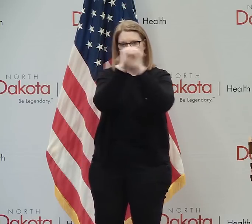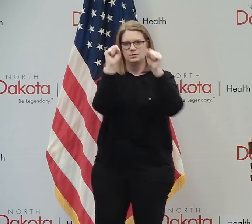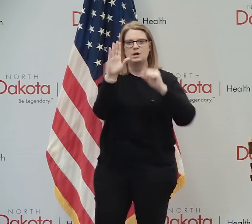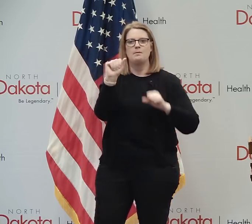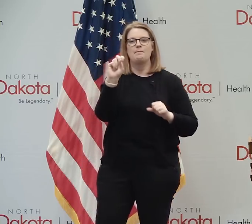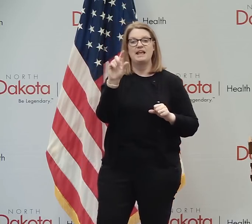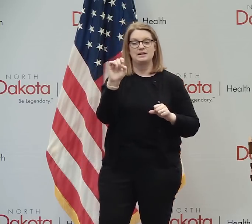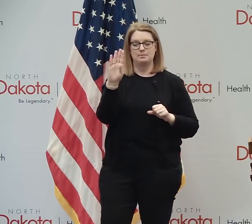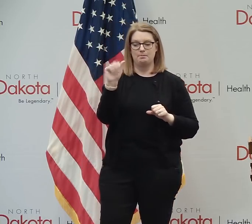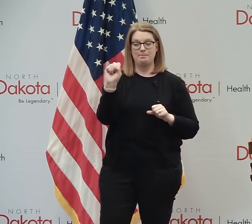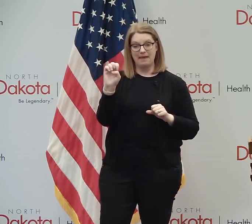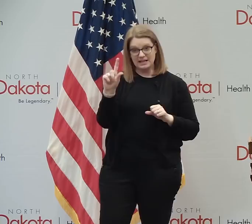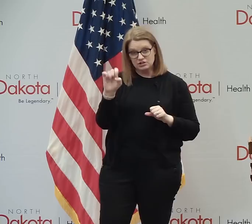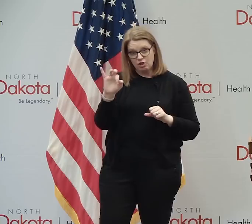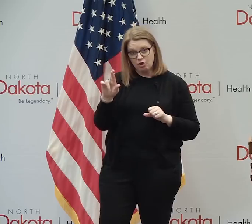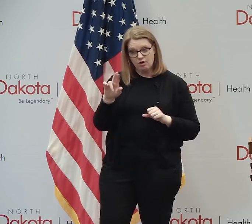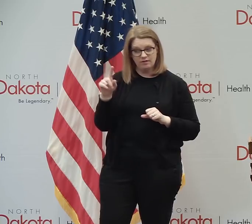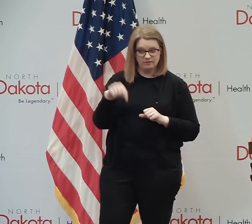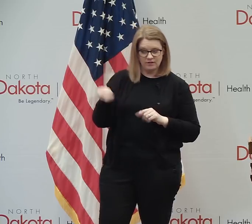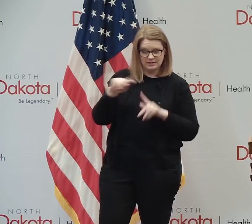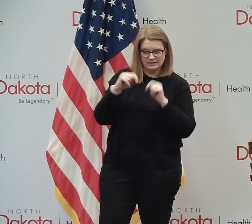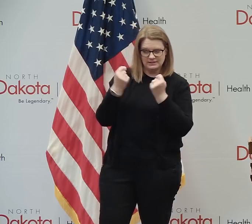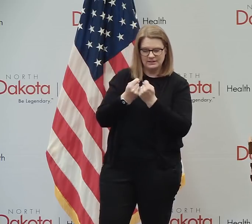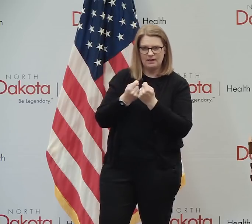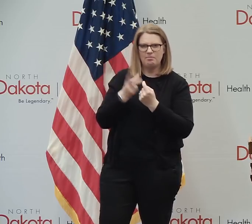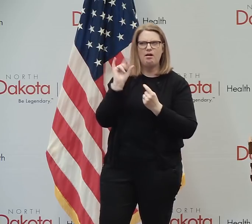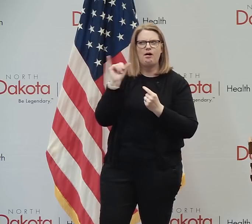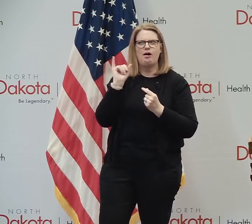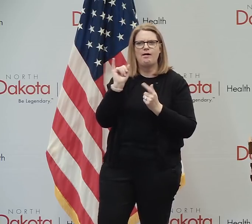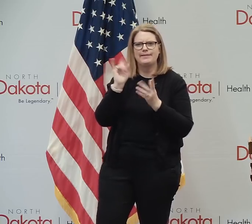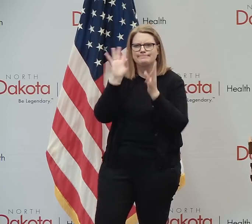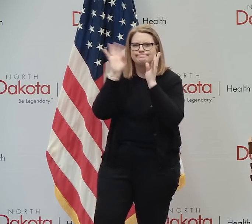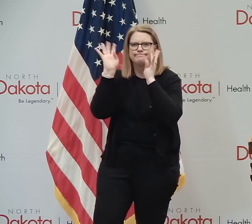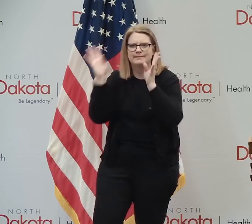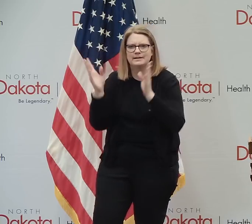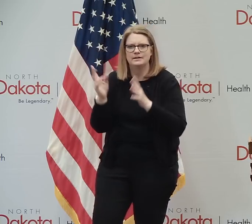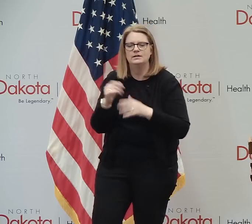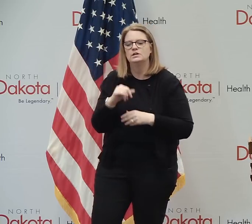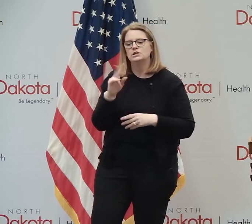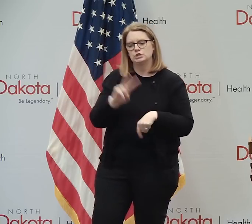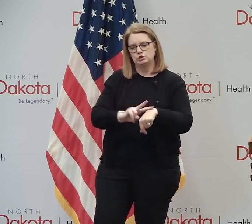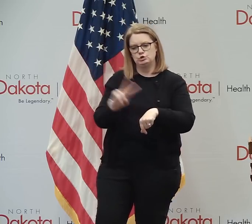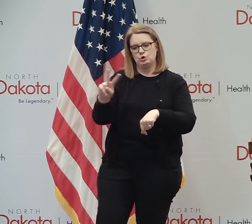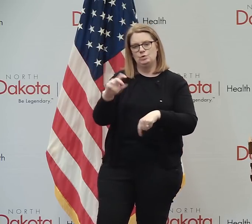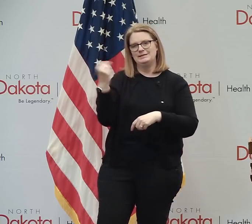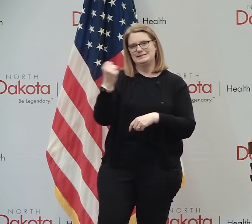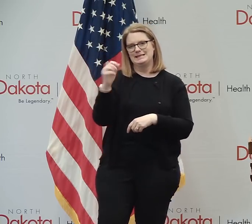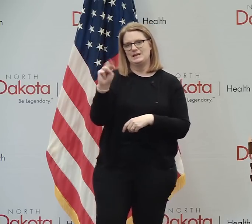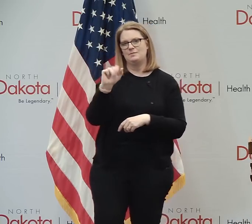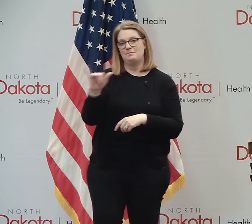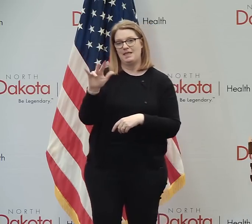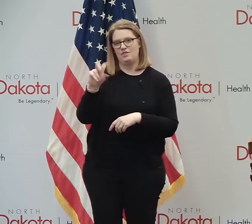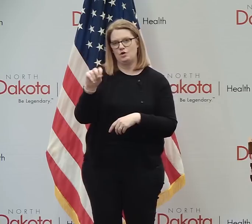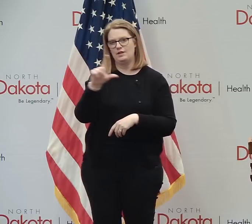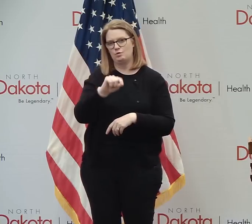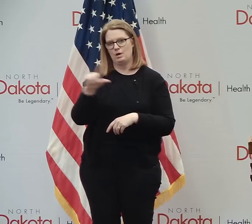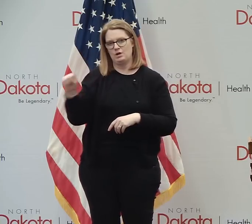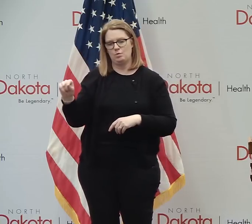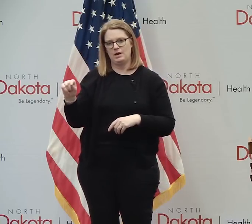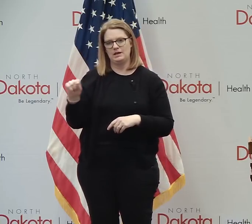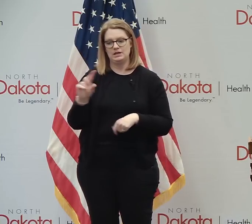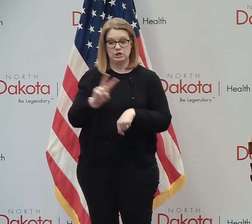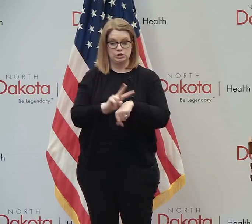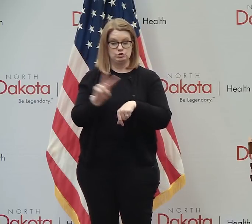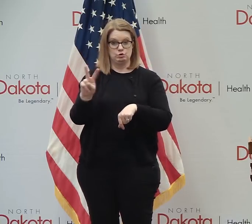and her team for pulling this really fun idea together. 2 p.m. Central on Saturday, May 30th, 2020. So